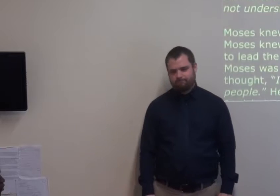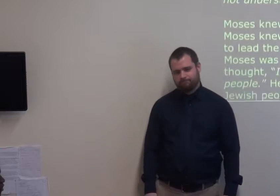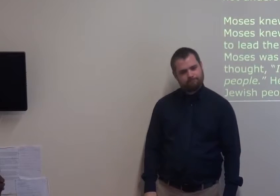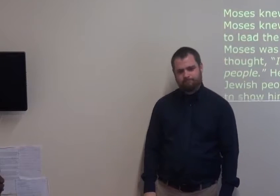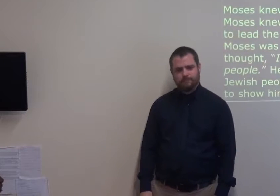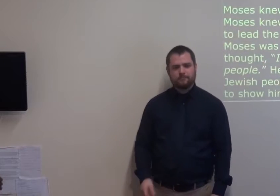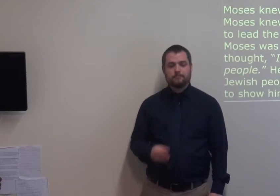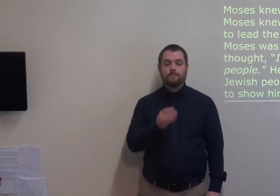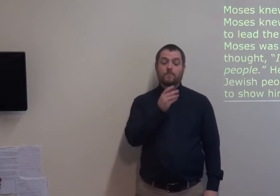Moses knew about God's plan.